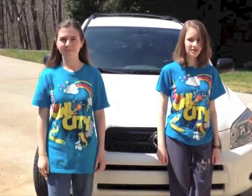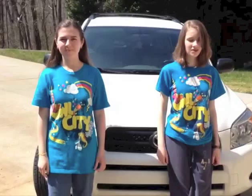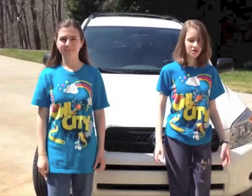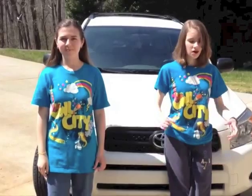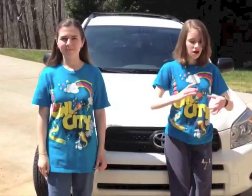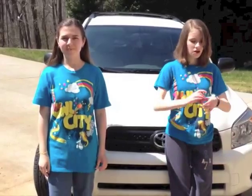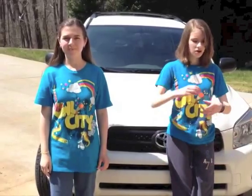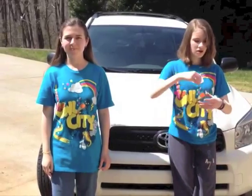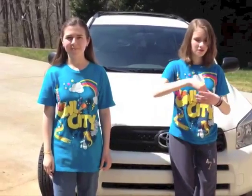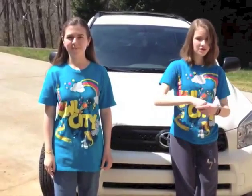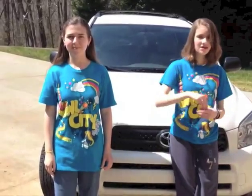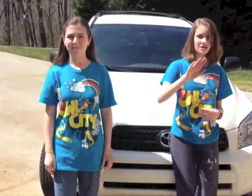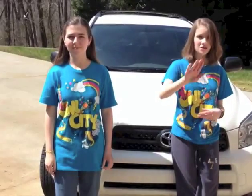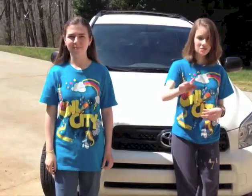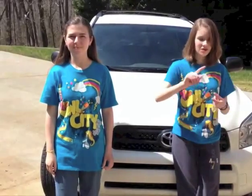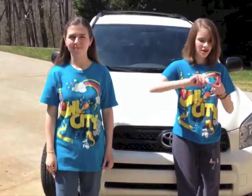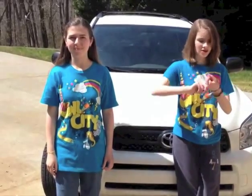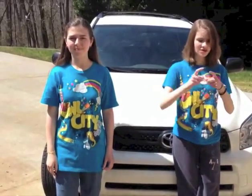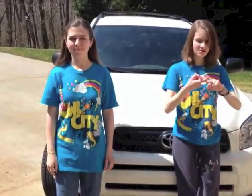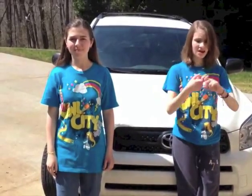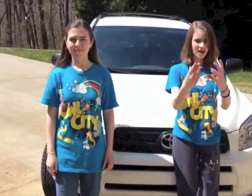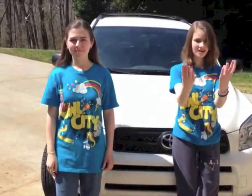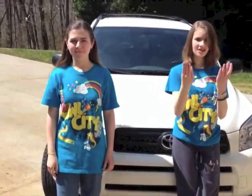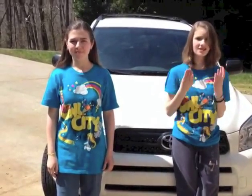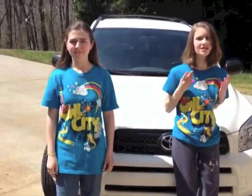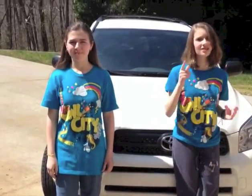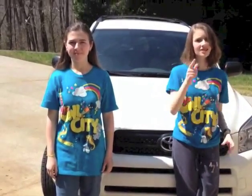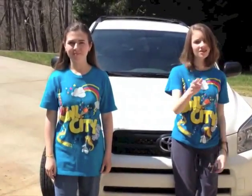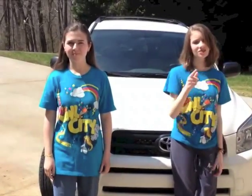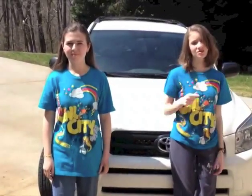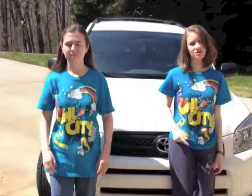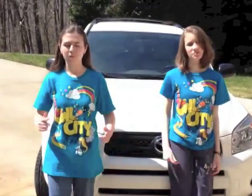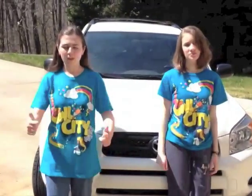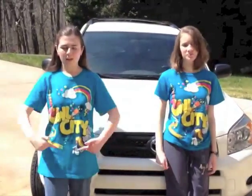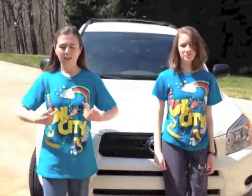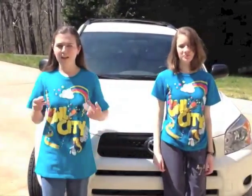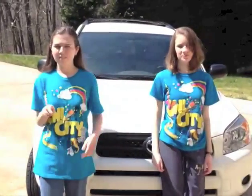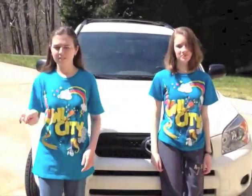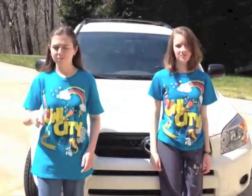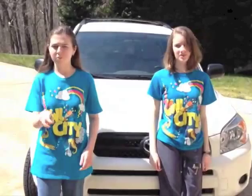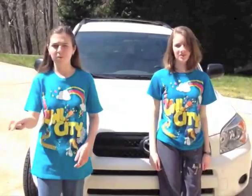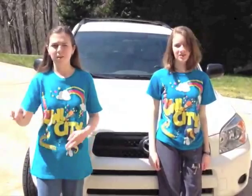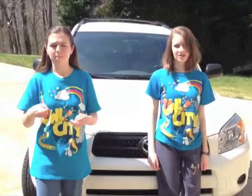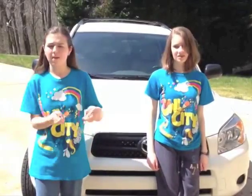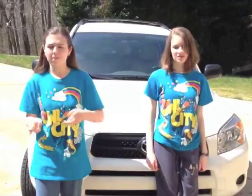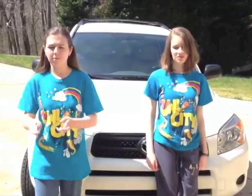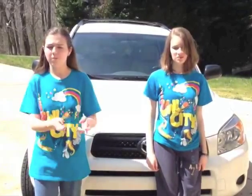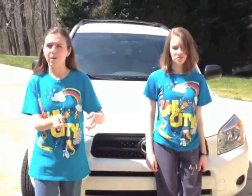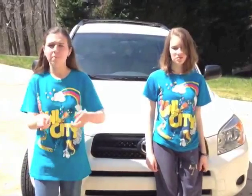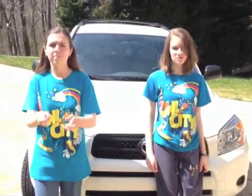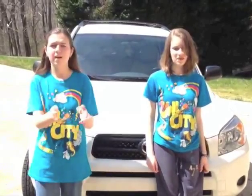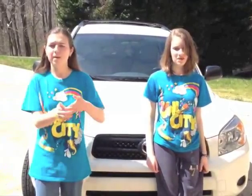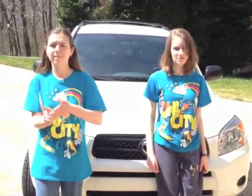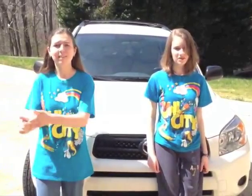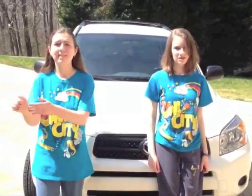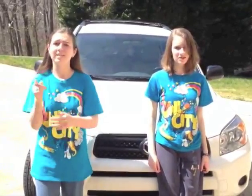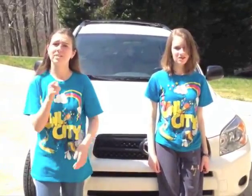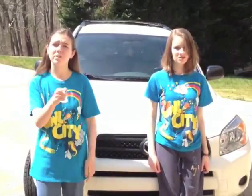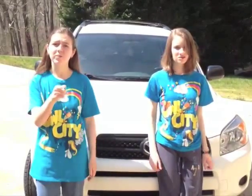see you again? Joined at the hip, yeah your sidekick needs you Life is a trip and the road map leads